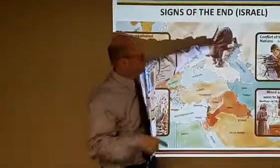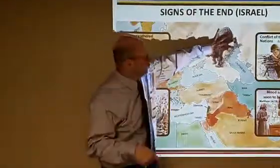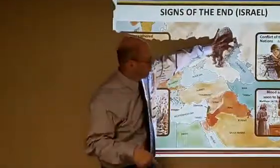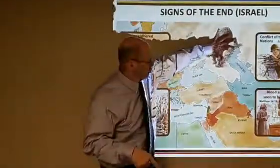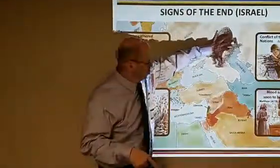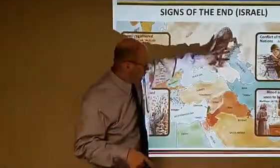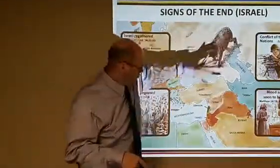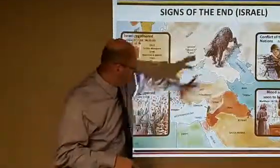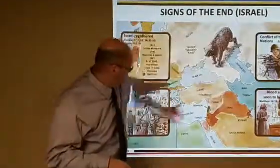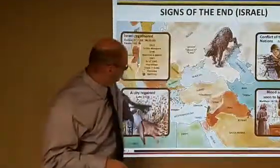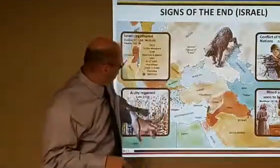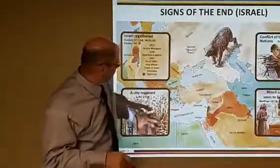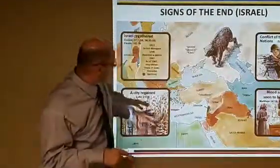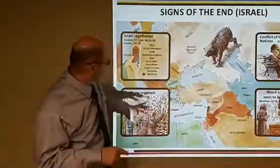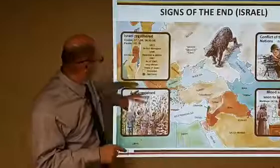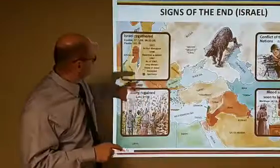Here's the bear, or Russia.